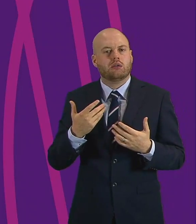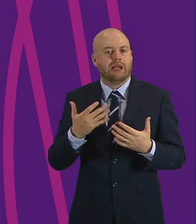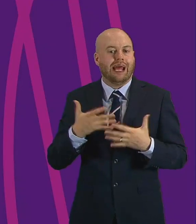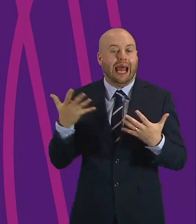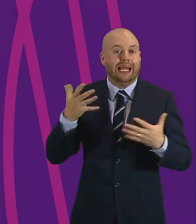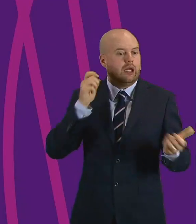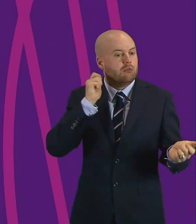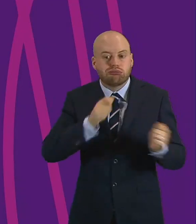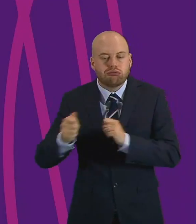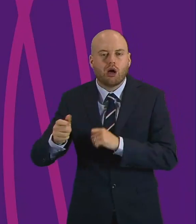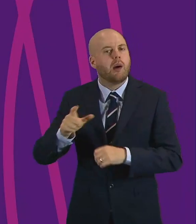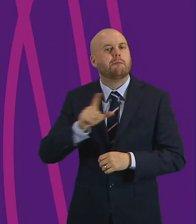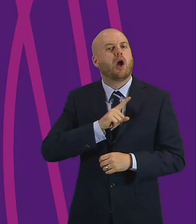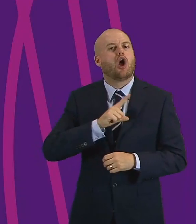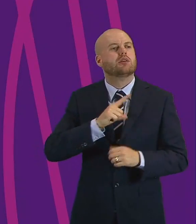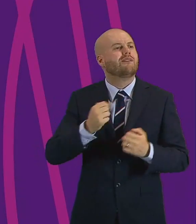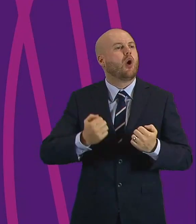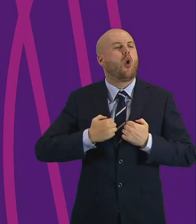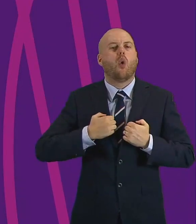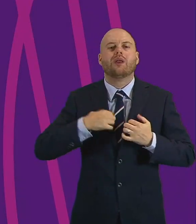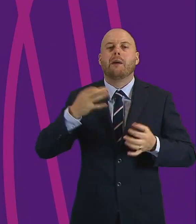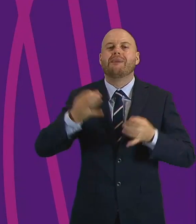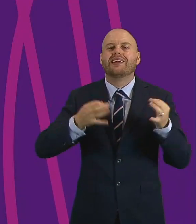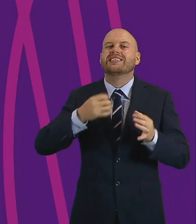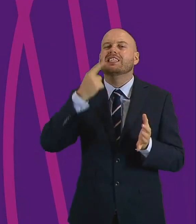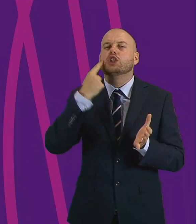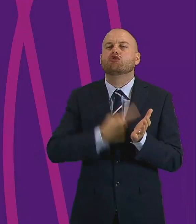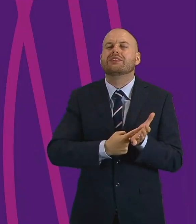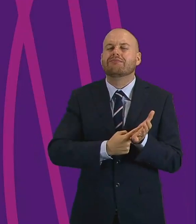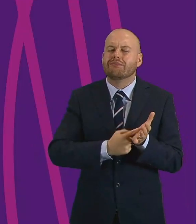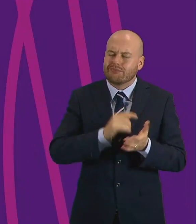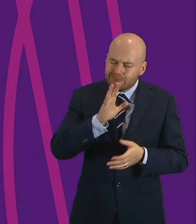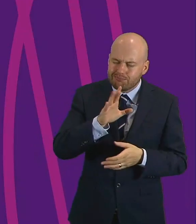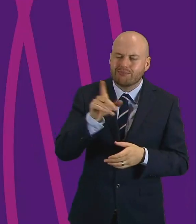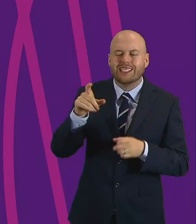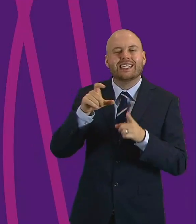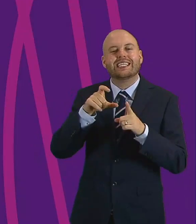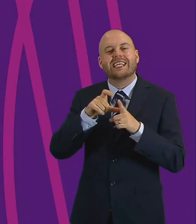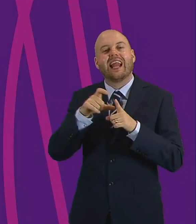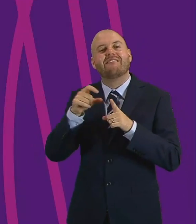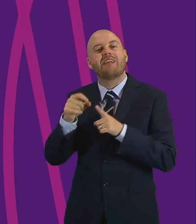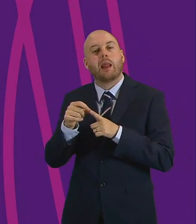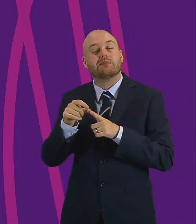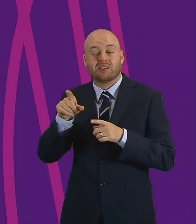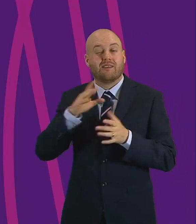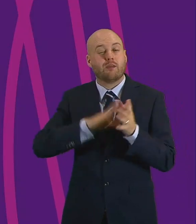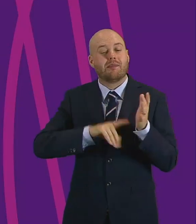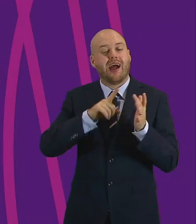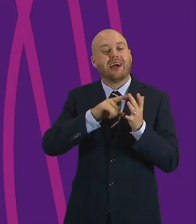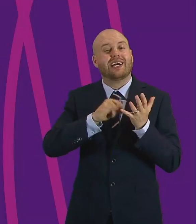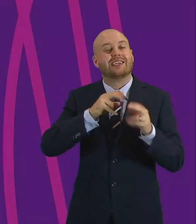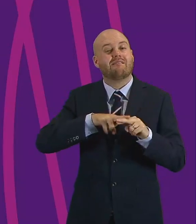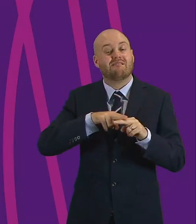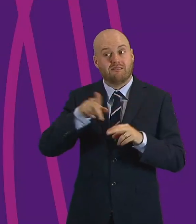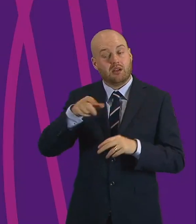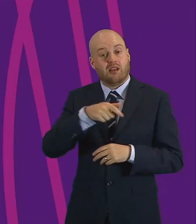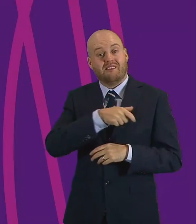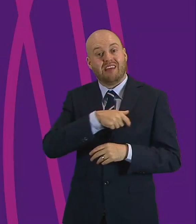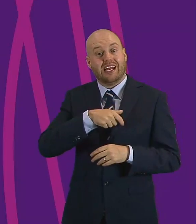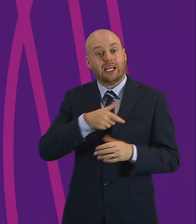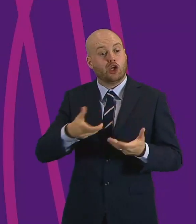our own political decisions. But as David Phillips of the IFS said at Finance Committee, he said that the higher reliance on